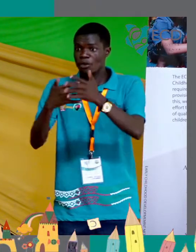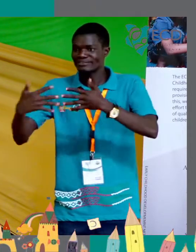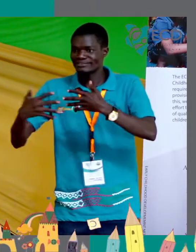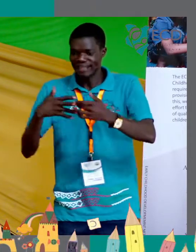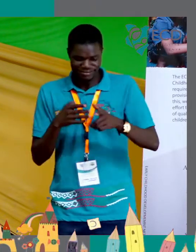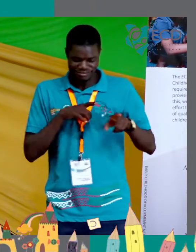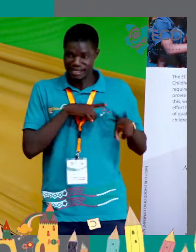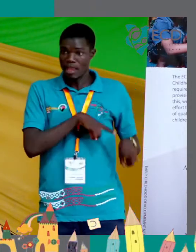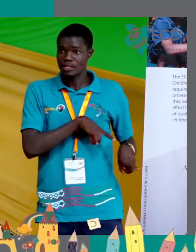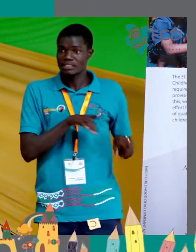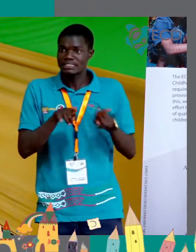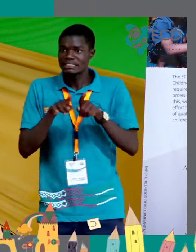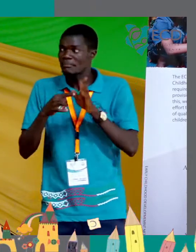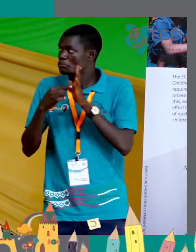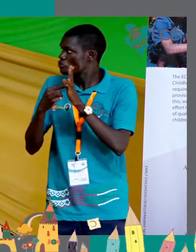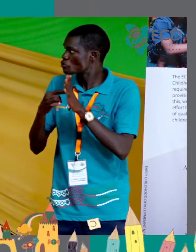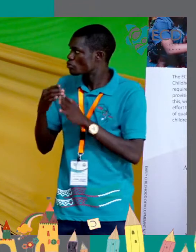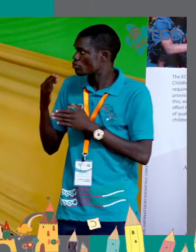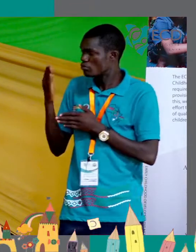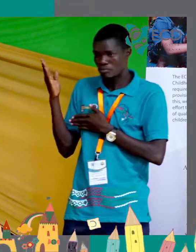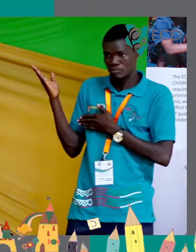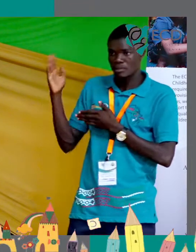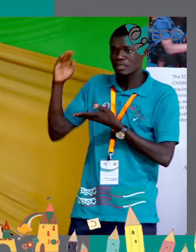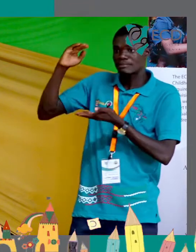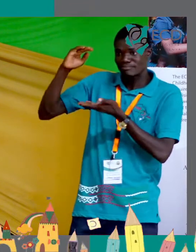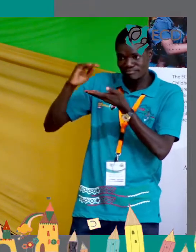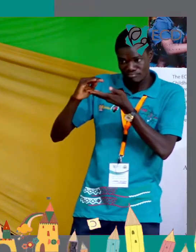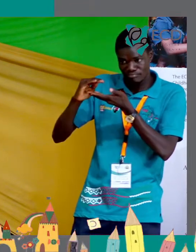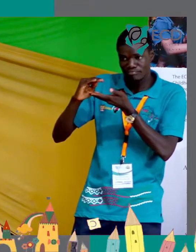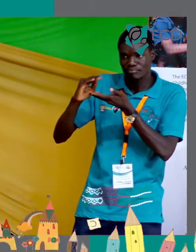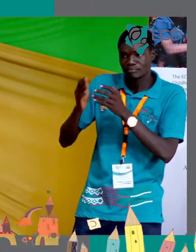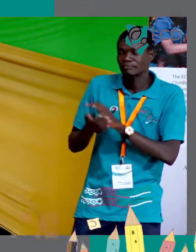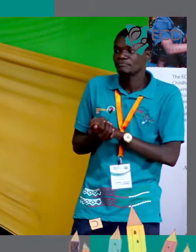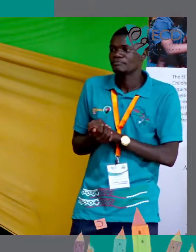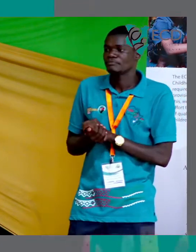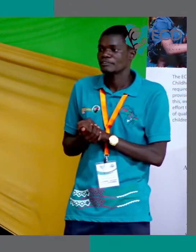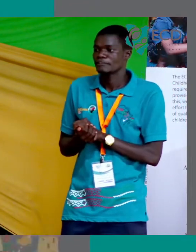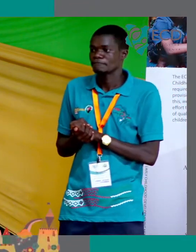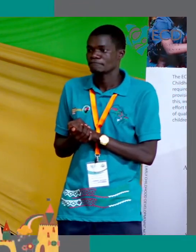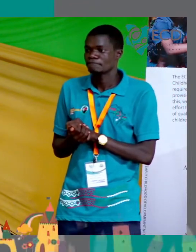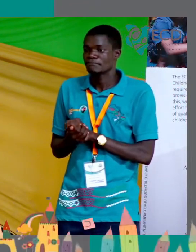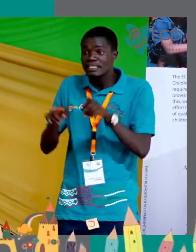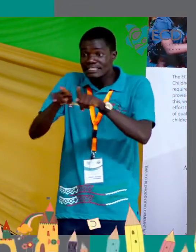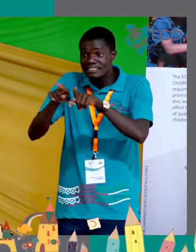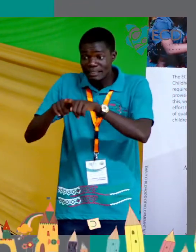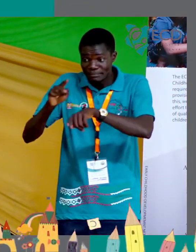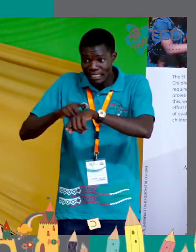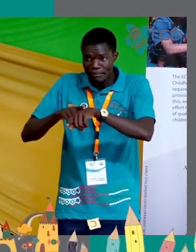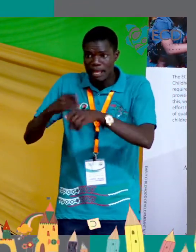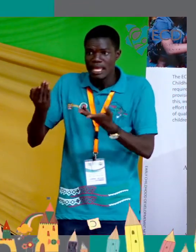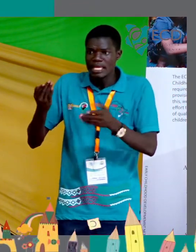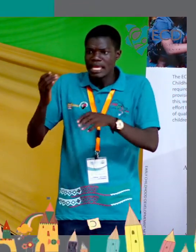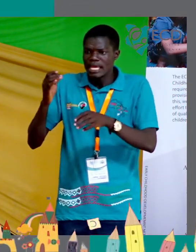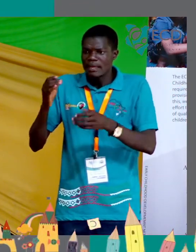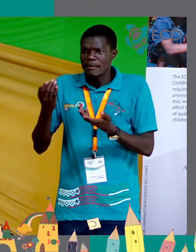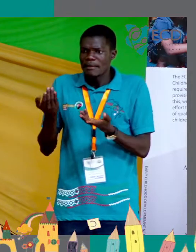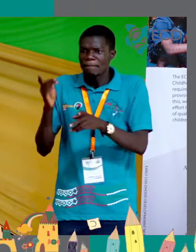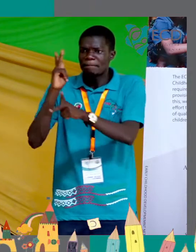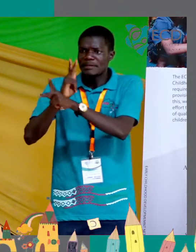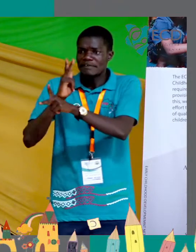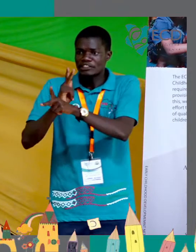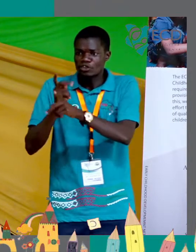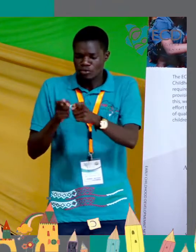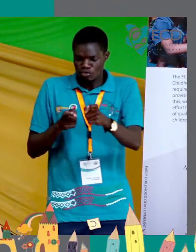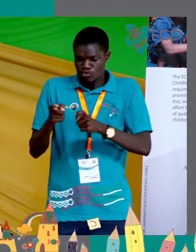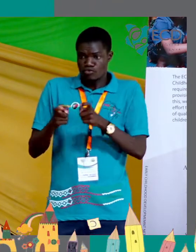also significantly reduced. We could attribute this to improved eye infection prevention control measures